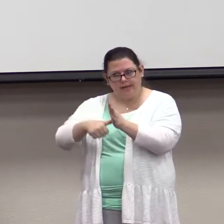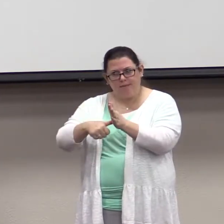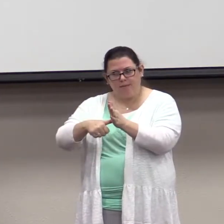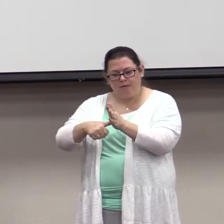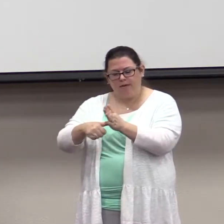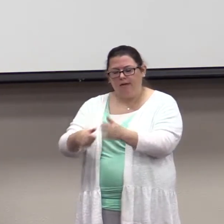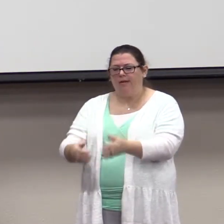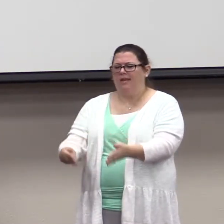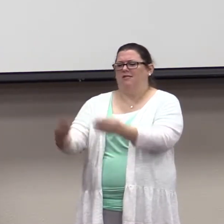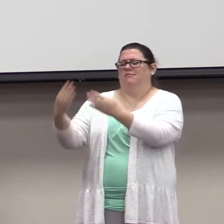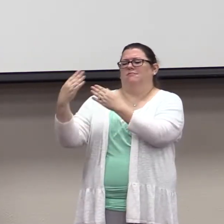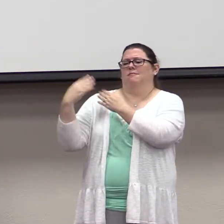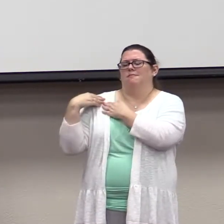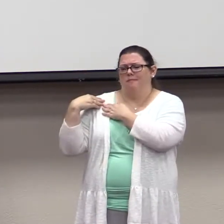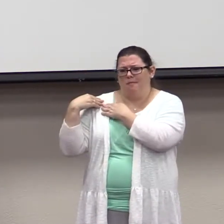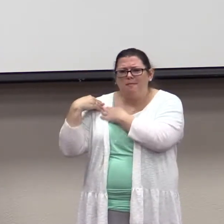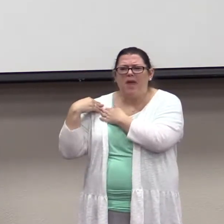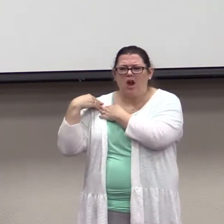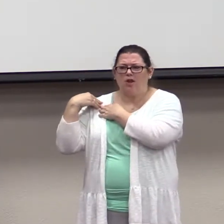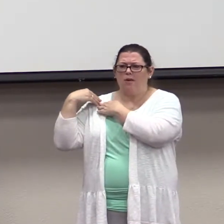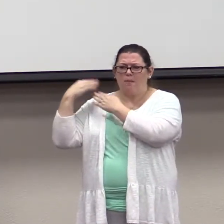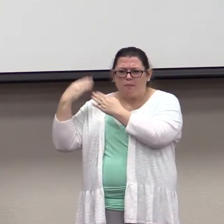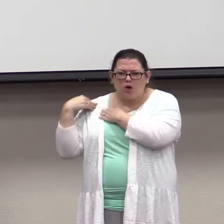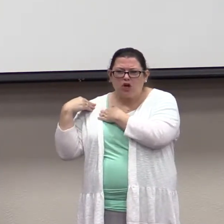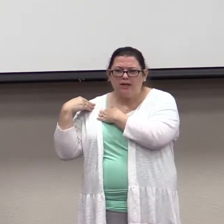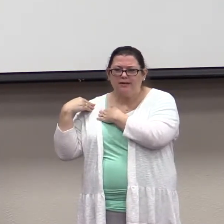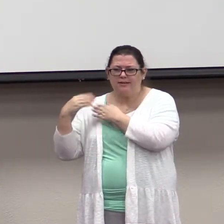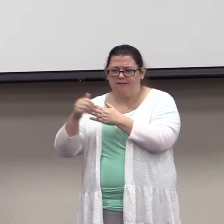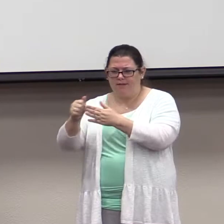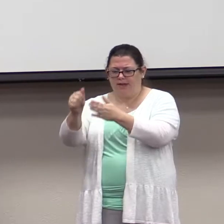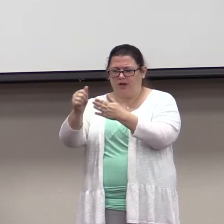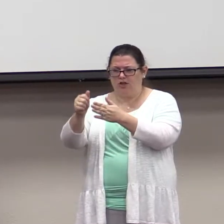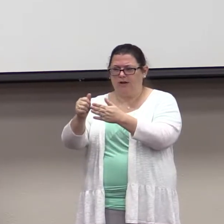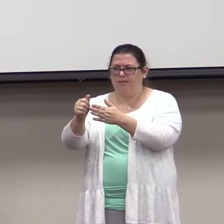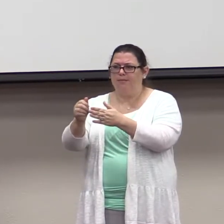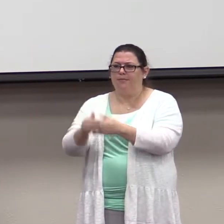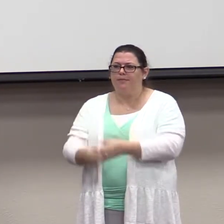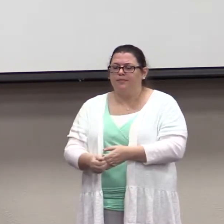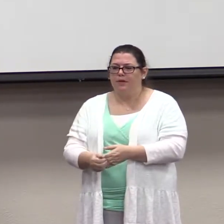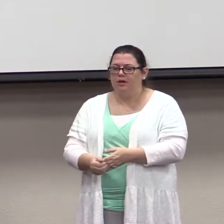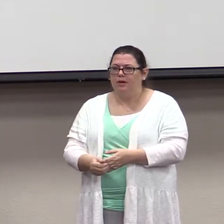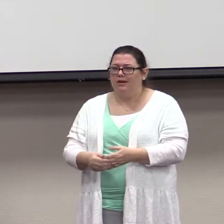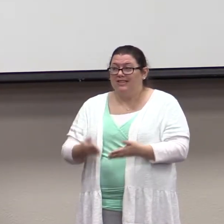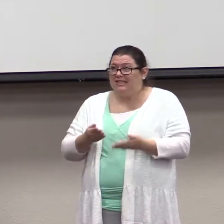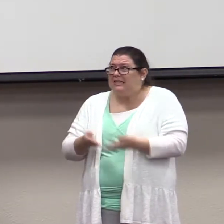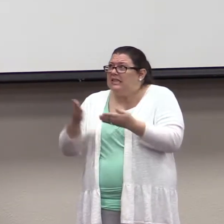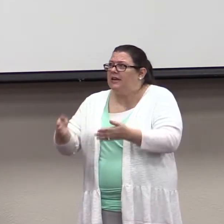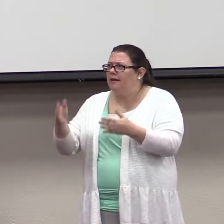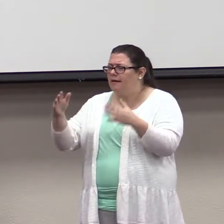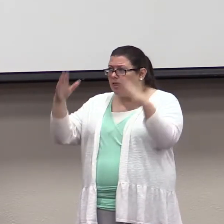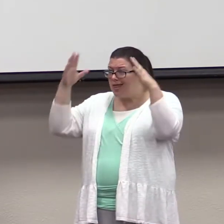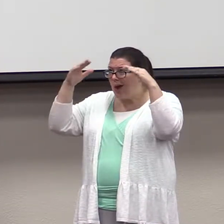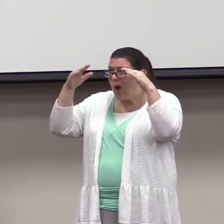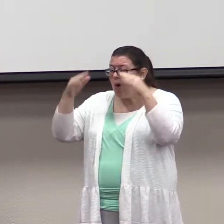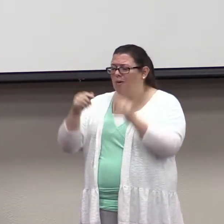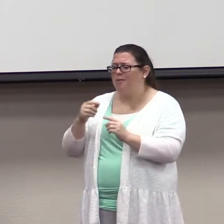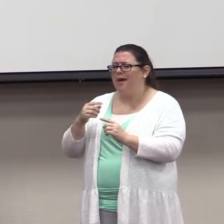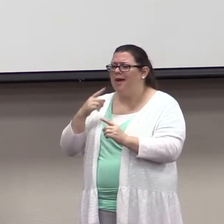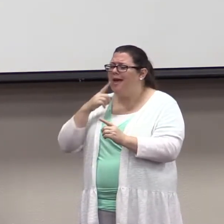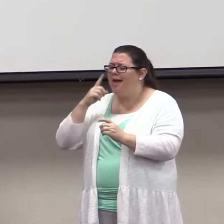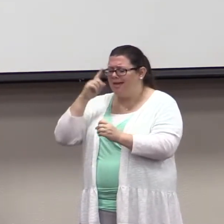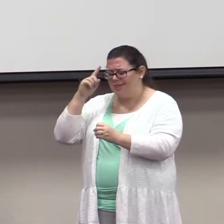bear the burdens of leadership, to carry the hopes and the trust of the people that they will be leading. If a